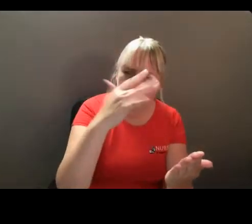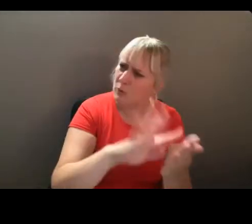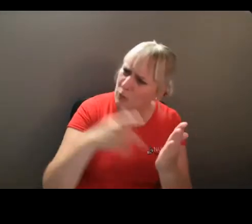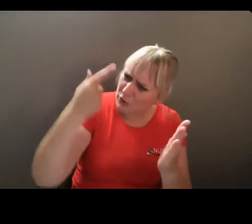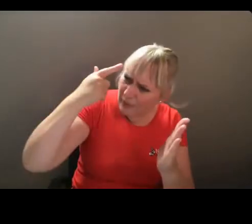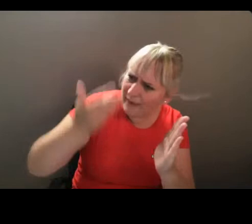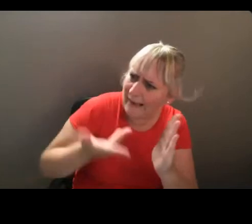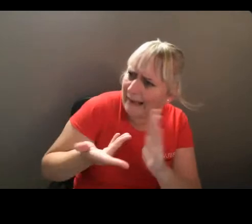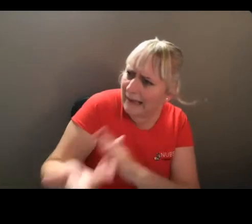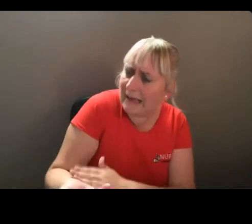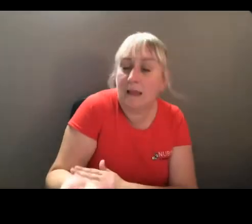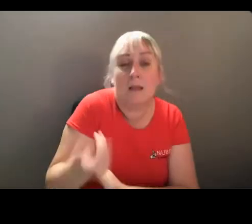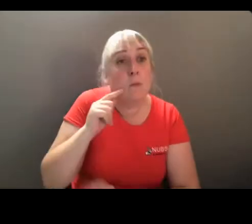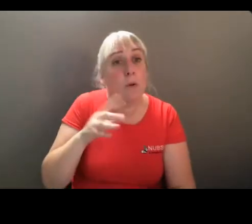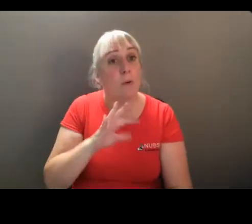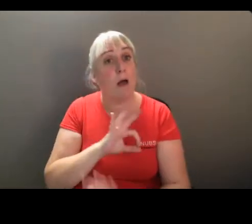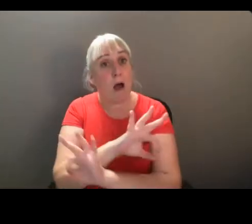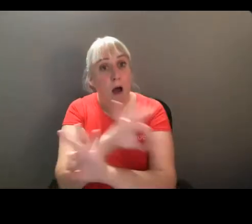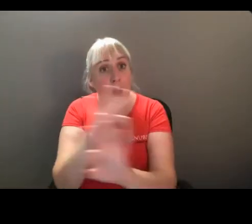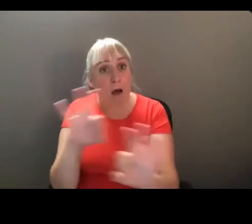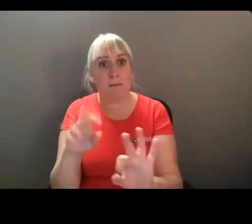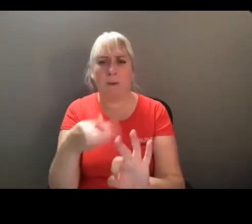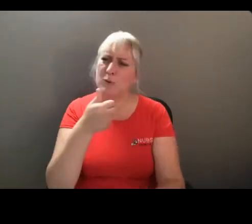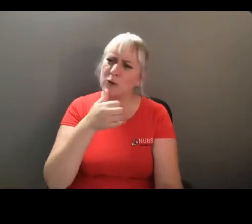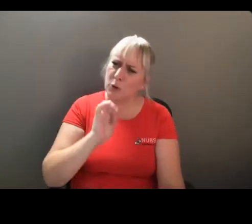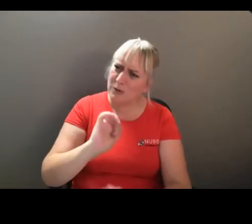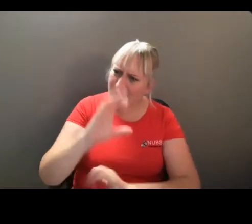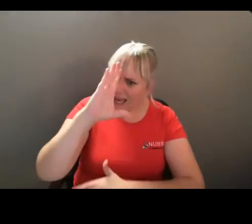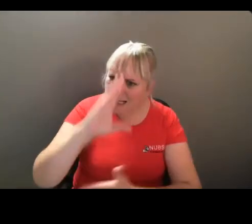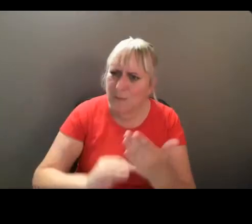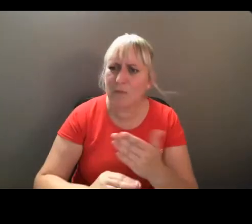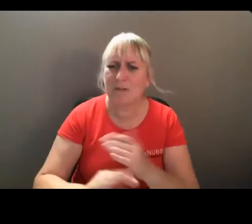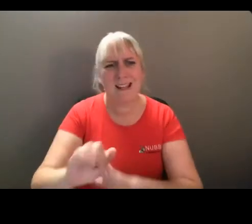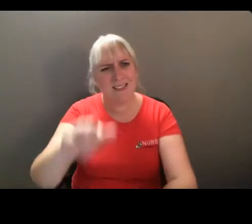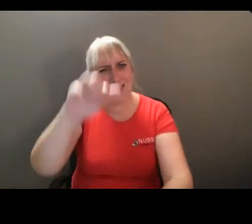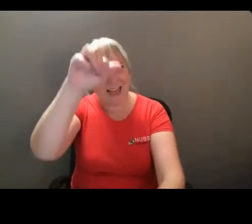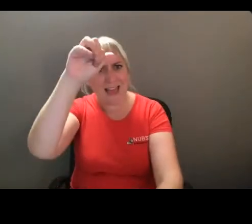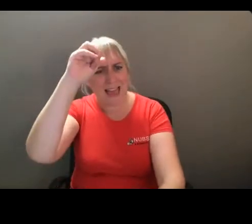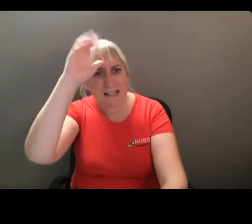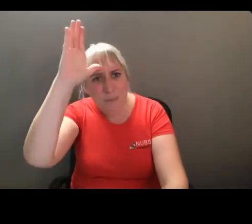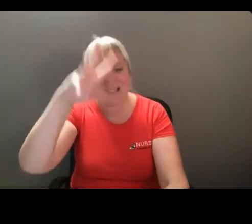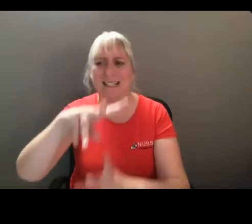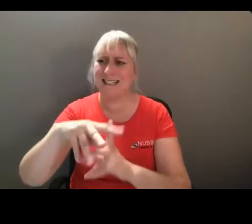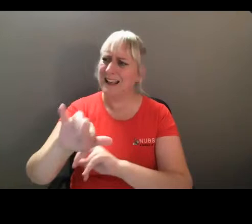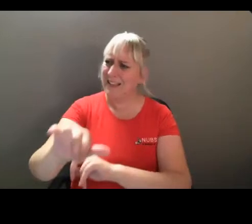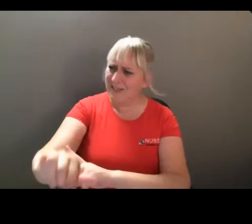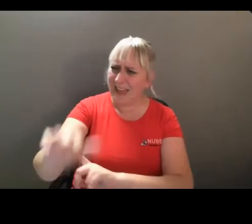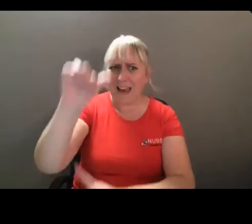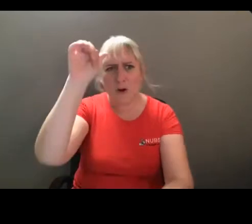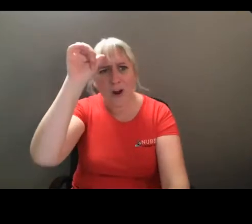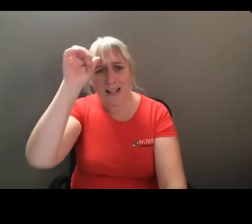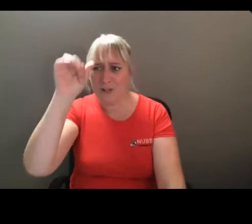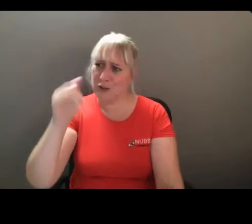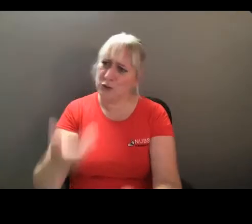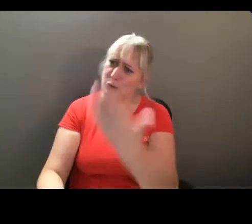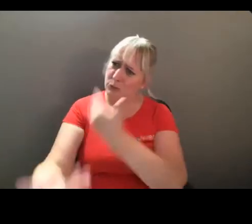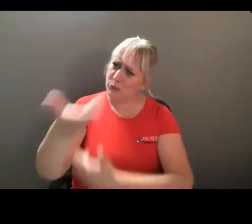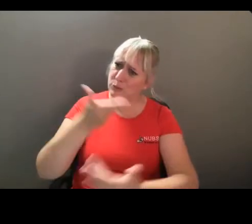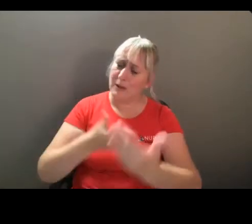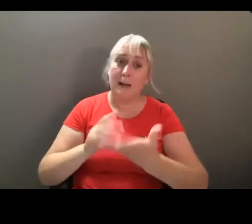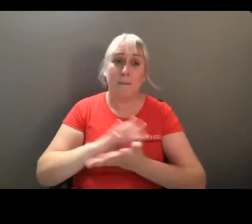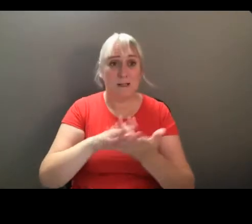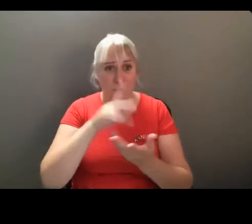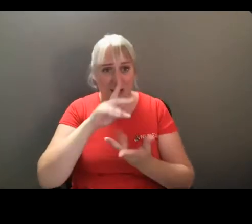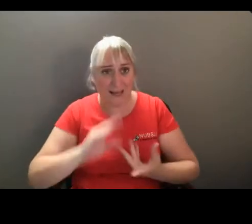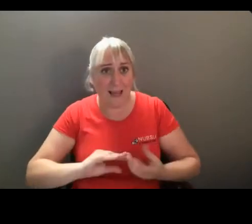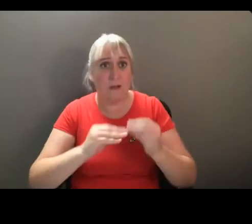that opportunity to use their knowledge, to use their insight, to use their expertise, to reshape and redesign policies that will have a great impact on their